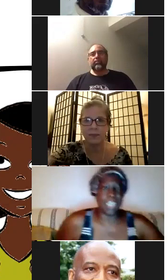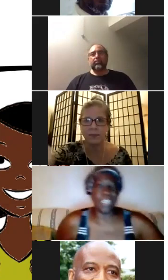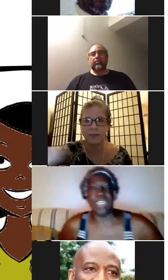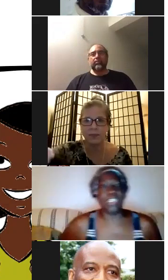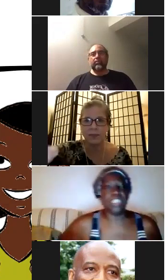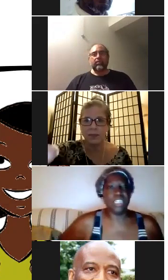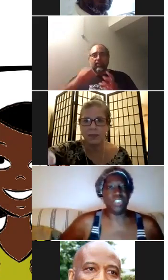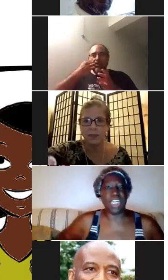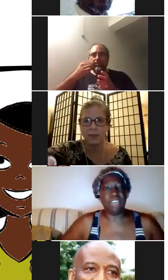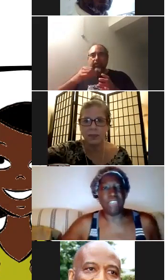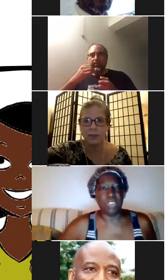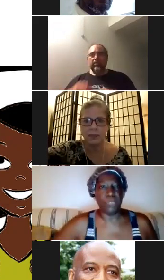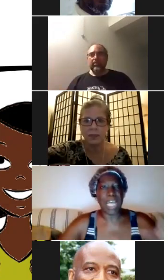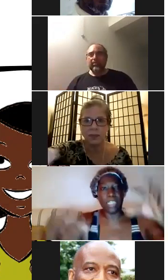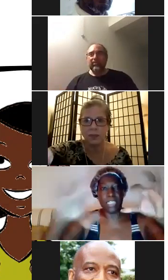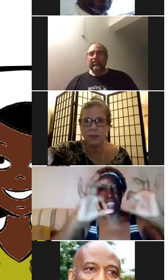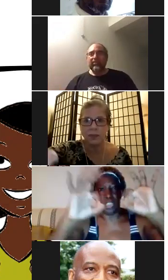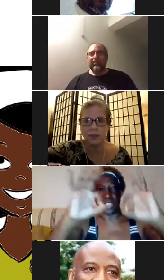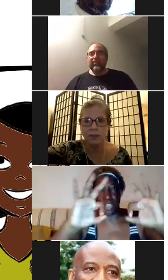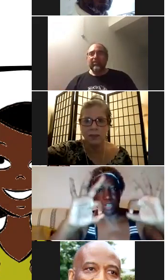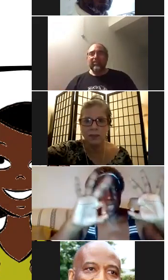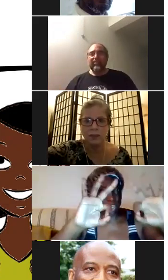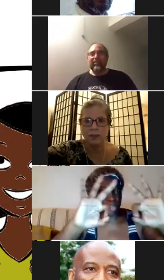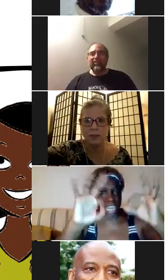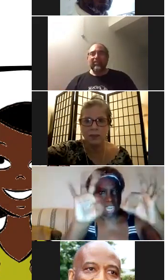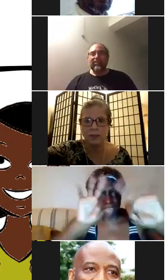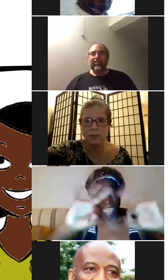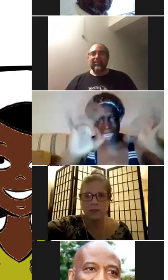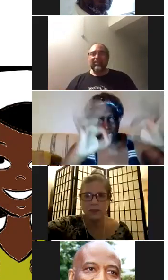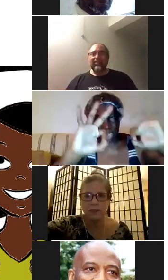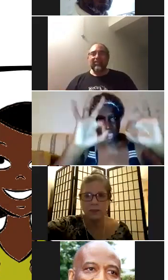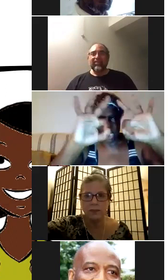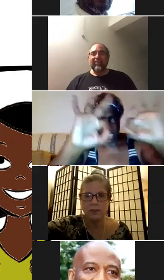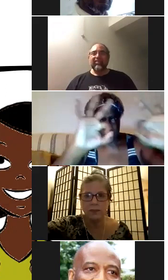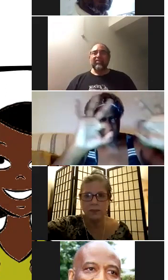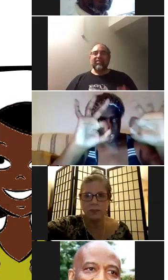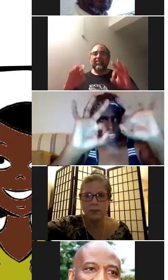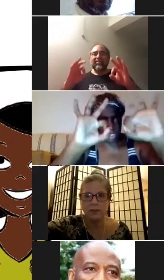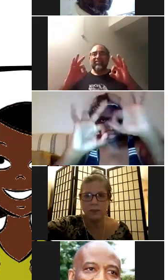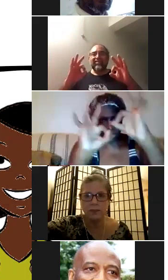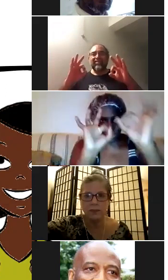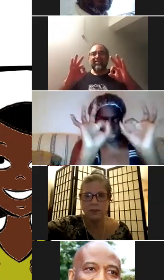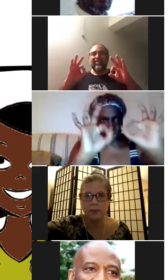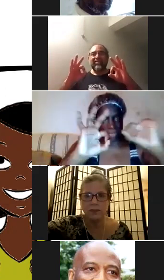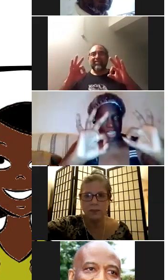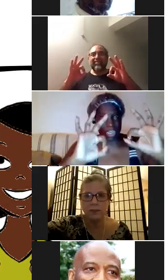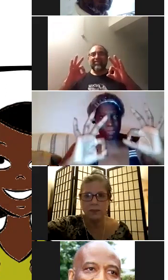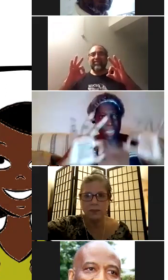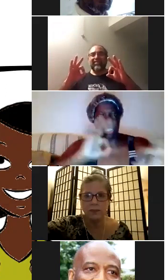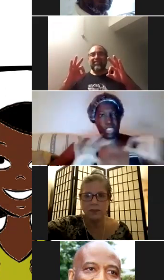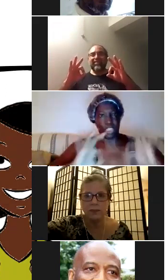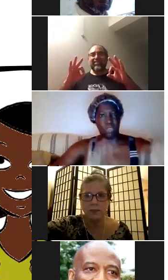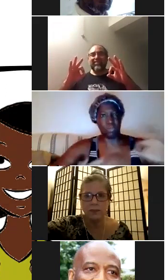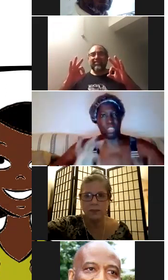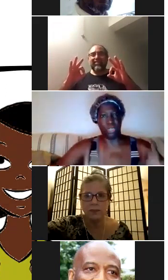is like this, because you know how they have those spots? So you're doing your F hand. These little circles are representing their